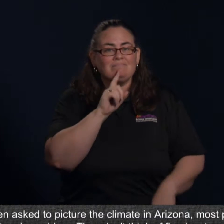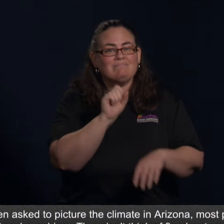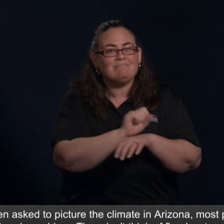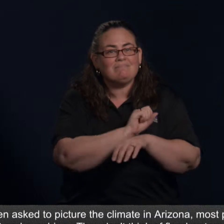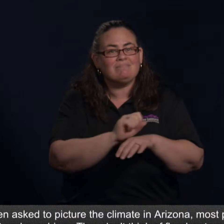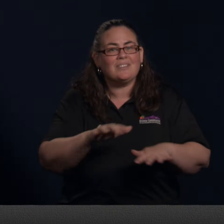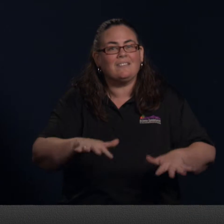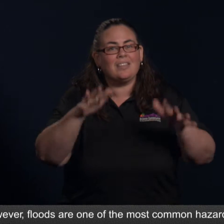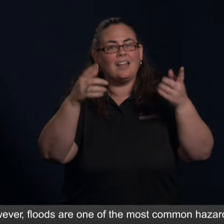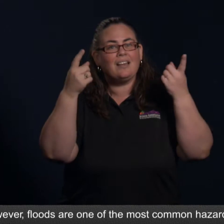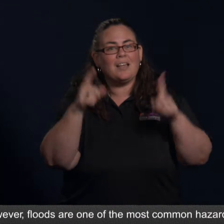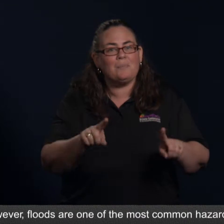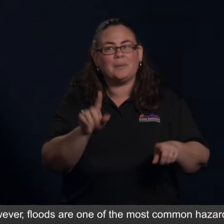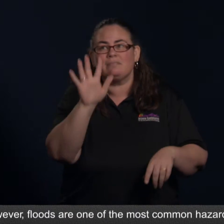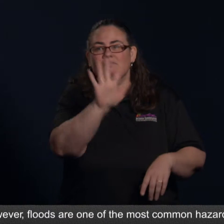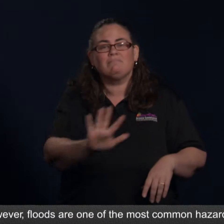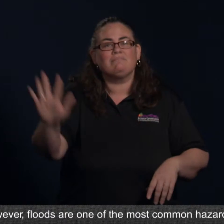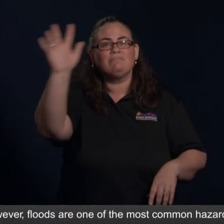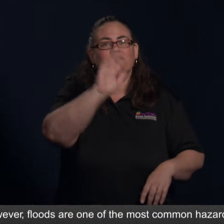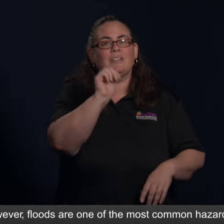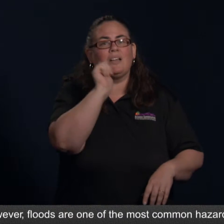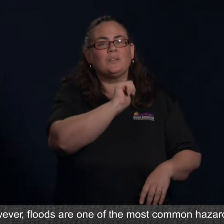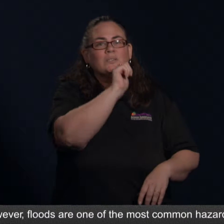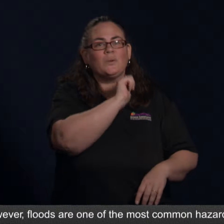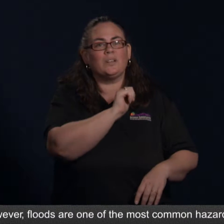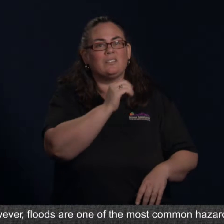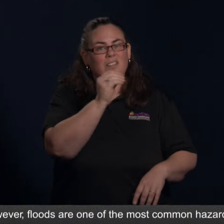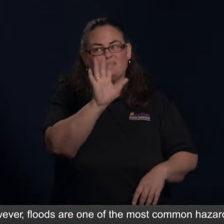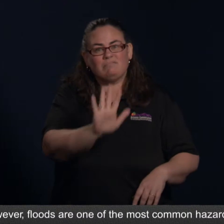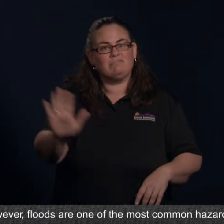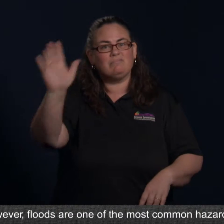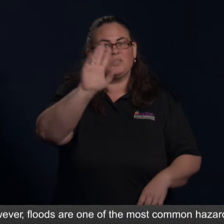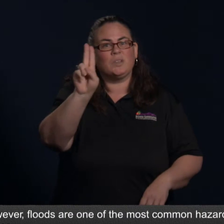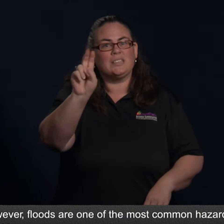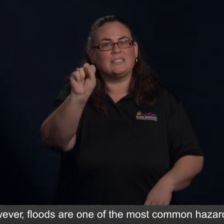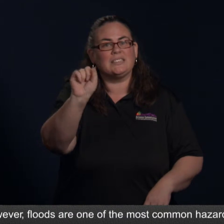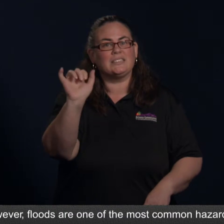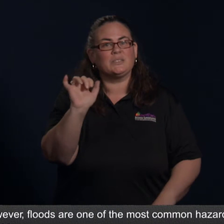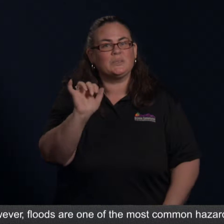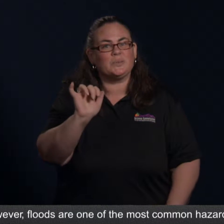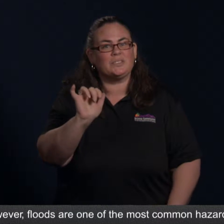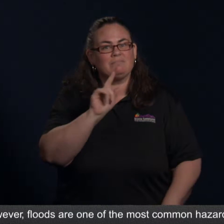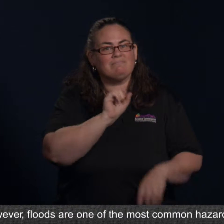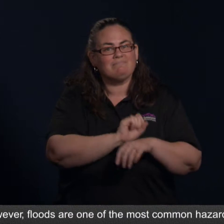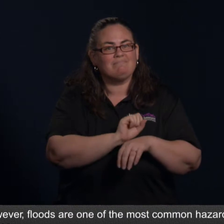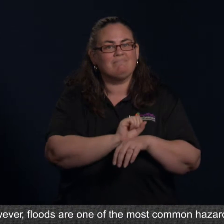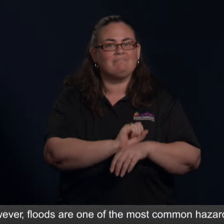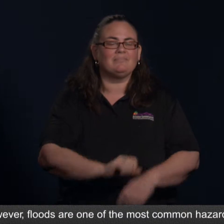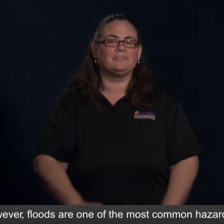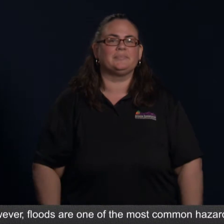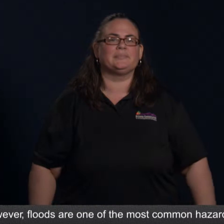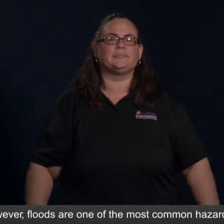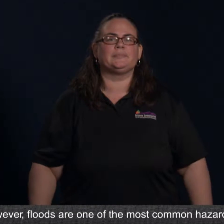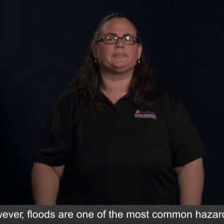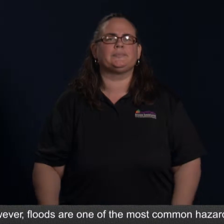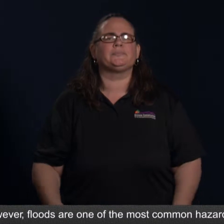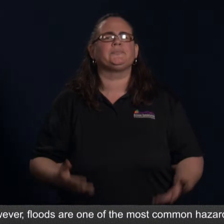floodwaters. However, floods are one of the most common hazards in Arizona and the United States.